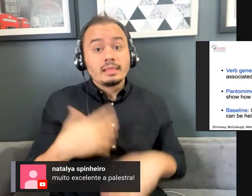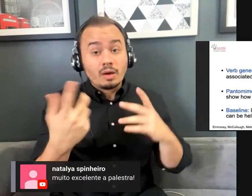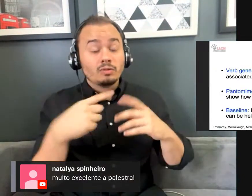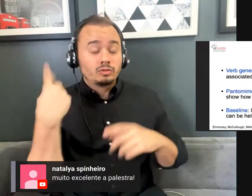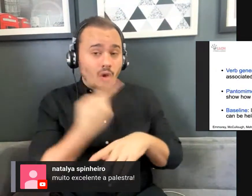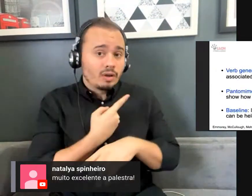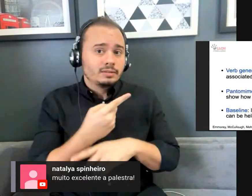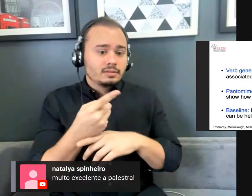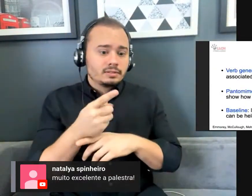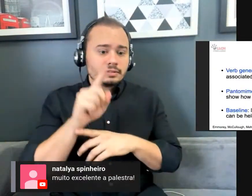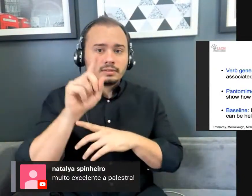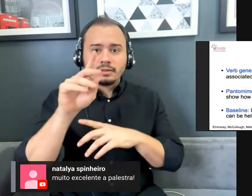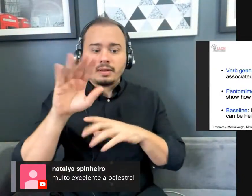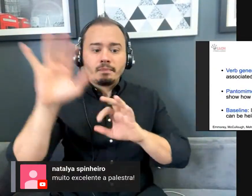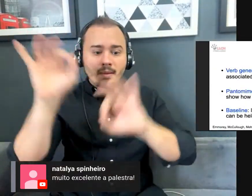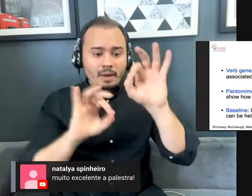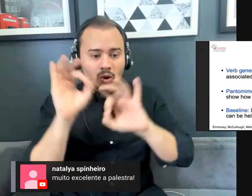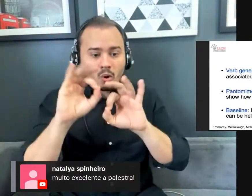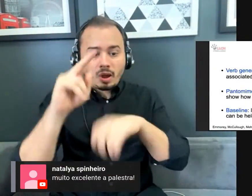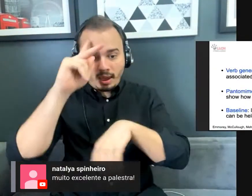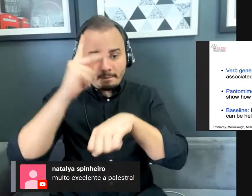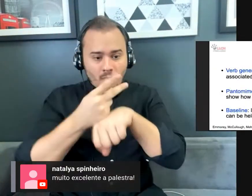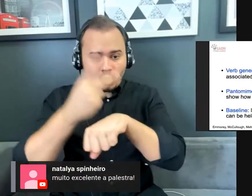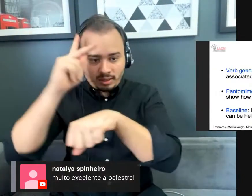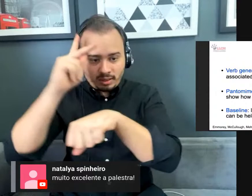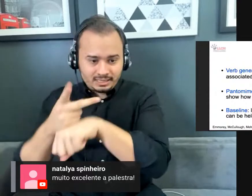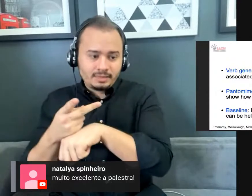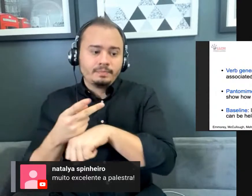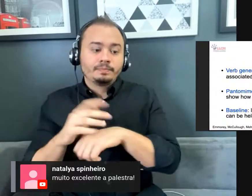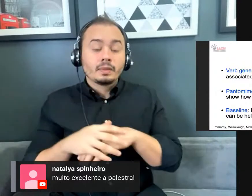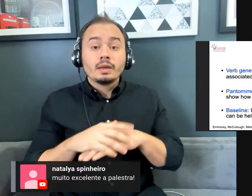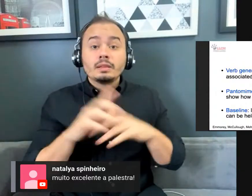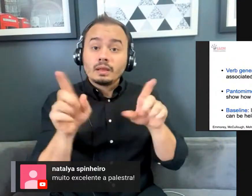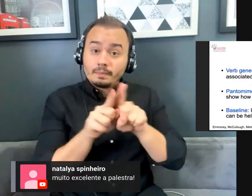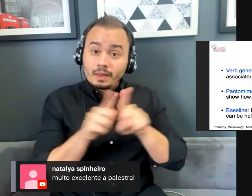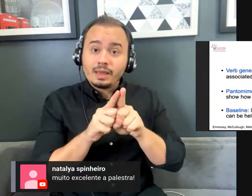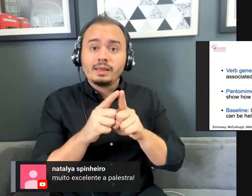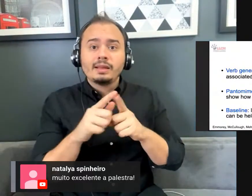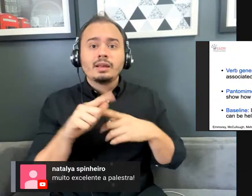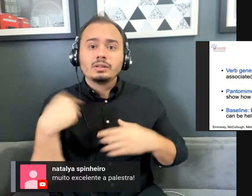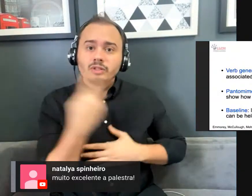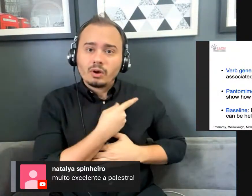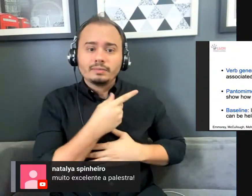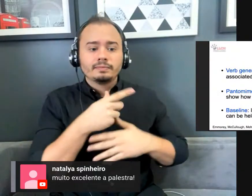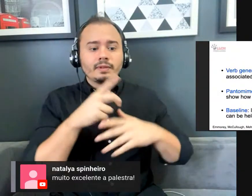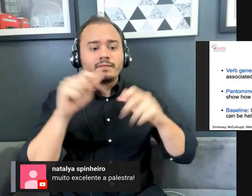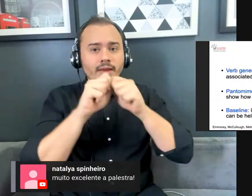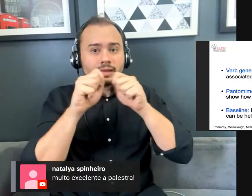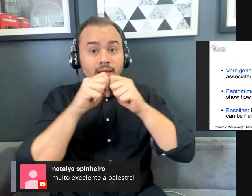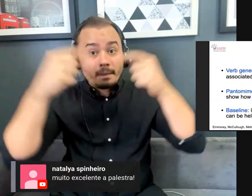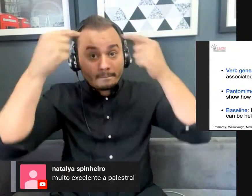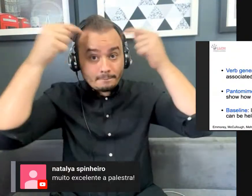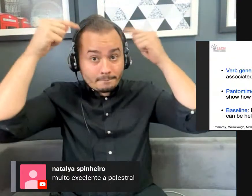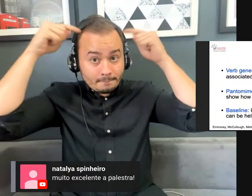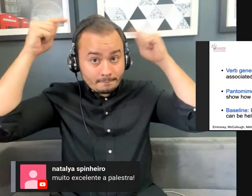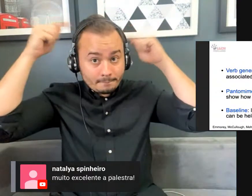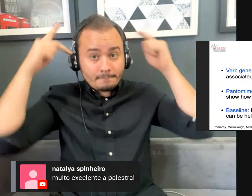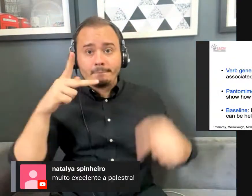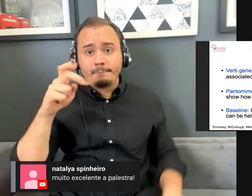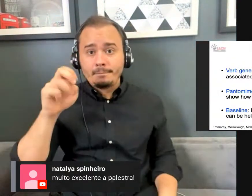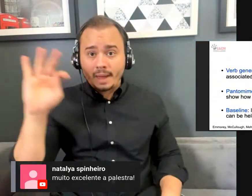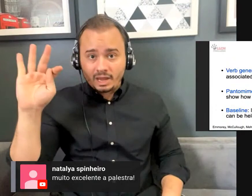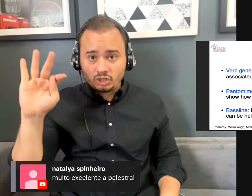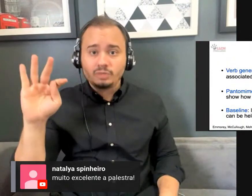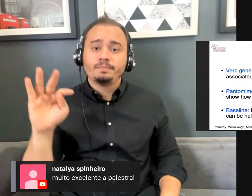conducted a PET study. And while participants were undergoing brain scanning, we had them do 3 different tasks that I'm